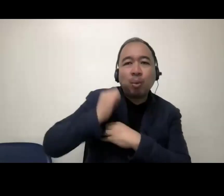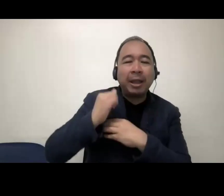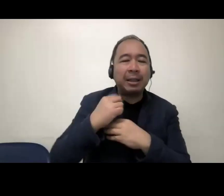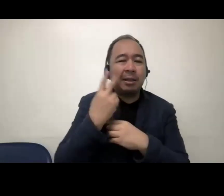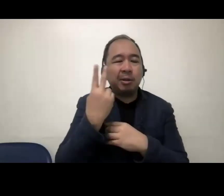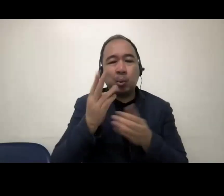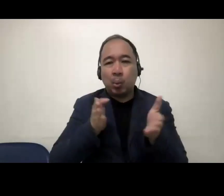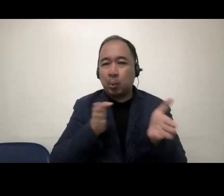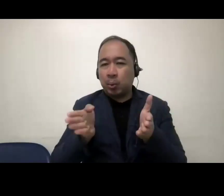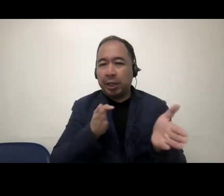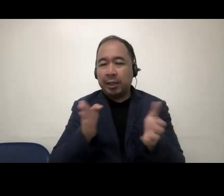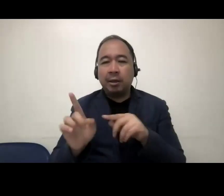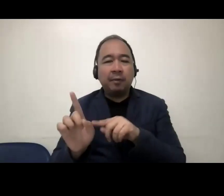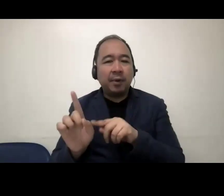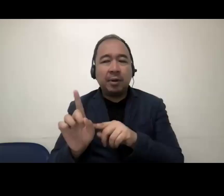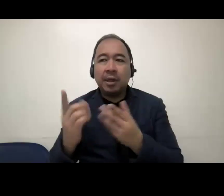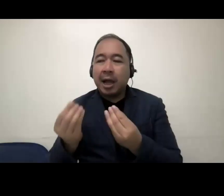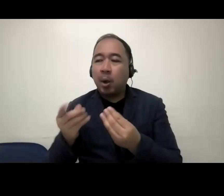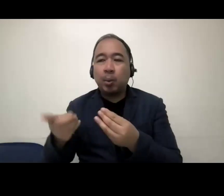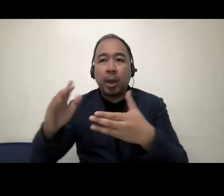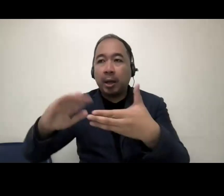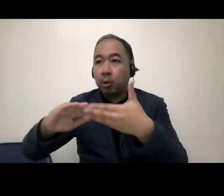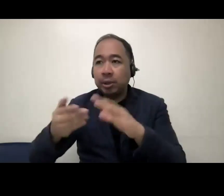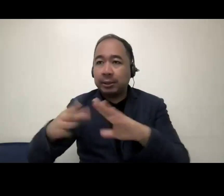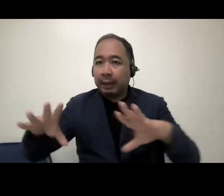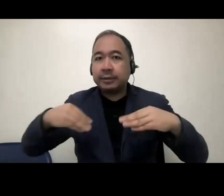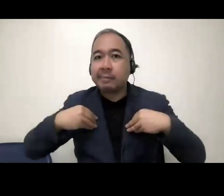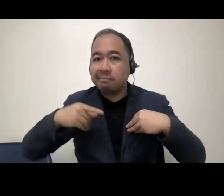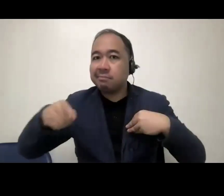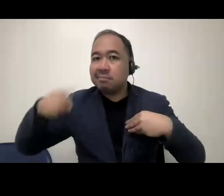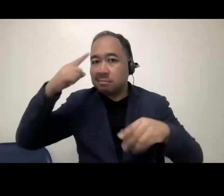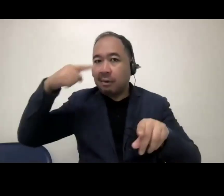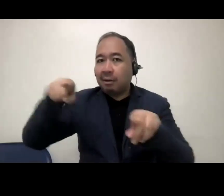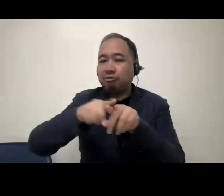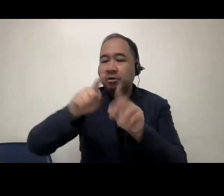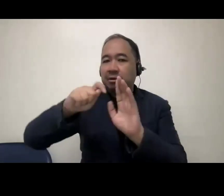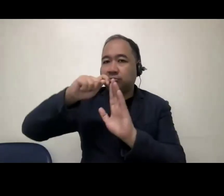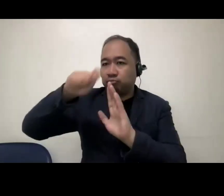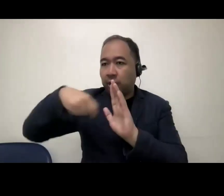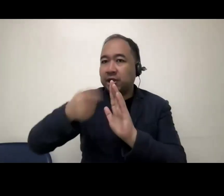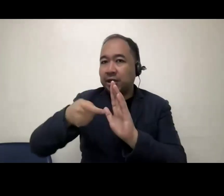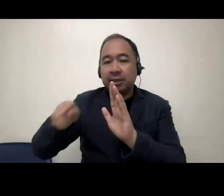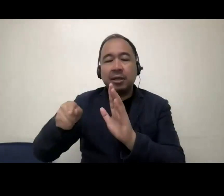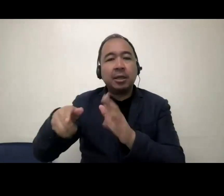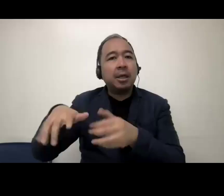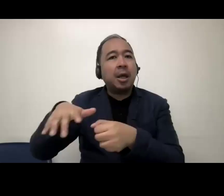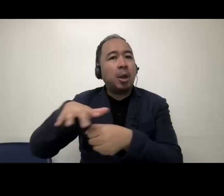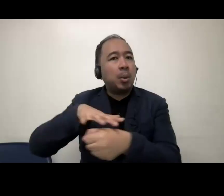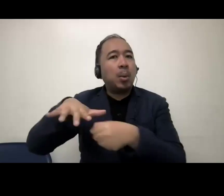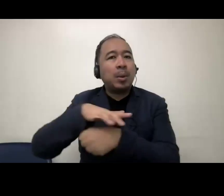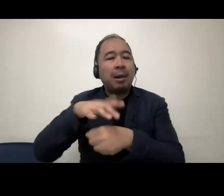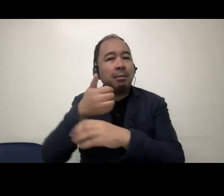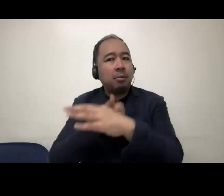is summoning the affected communities to agree to the project, by the local authority. So this is